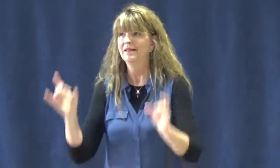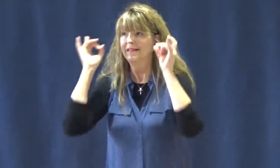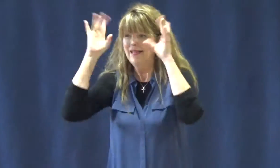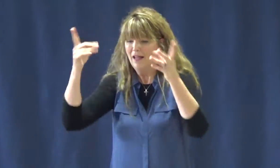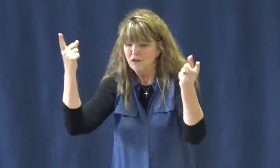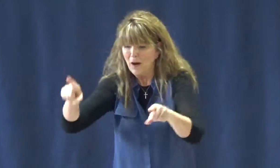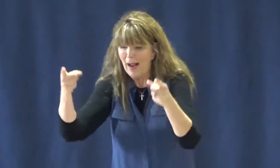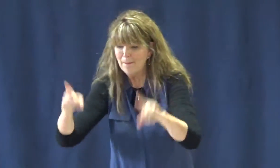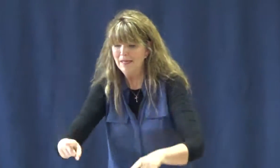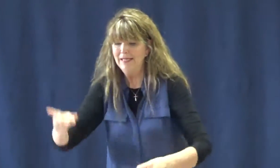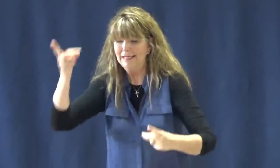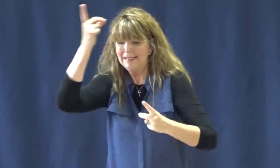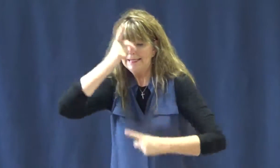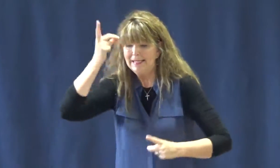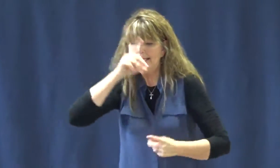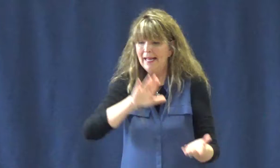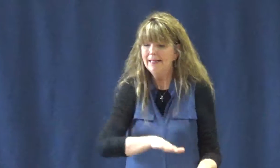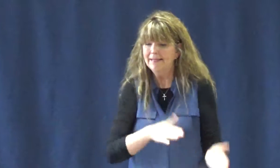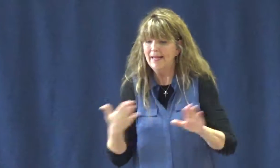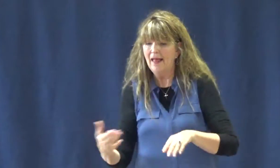suffering. Terrible things would be happening,